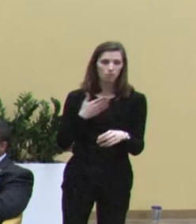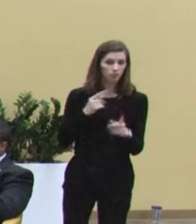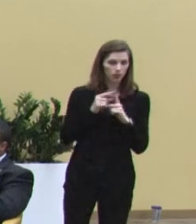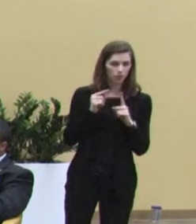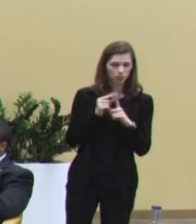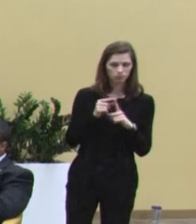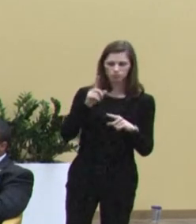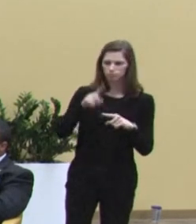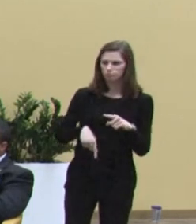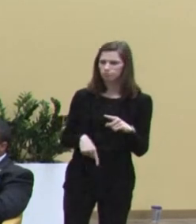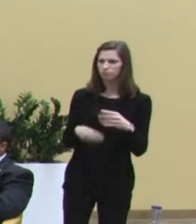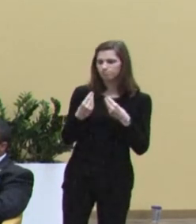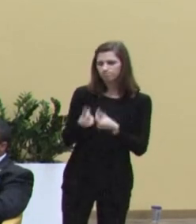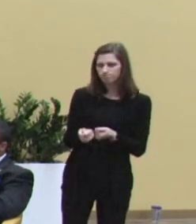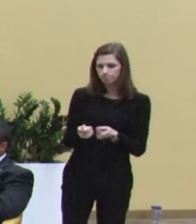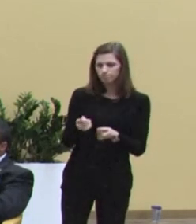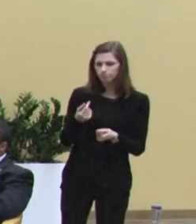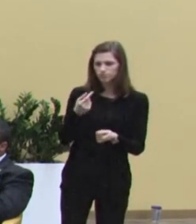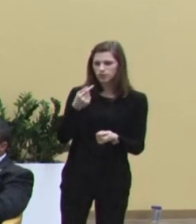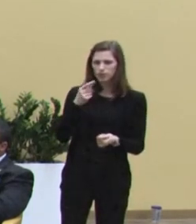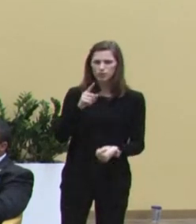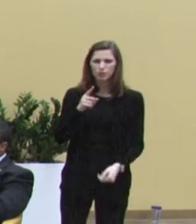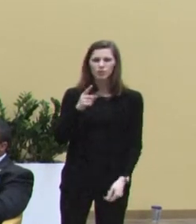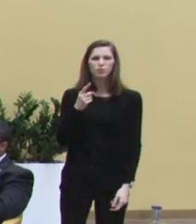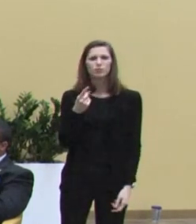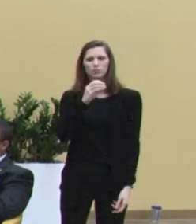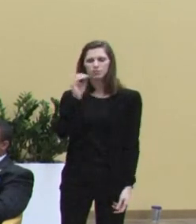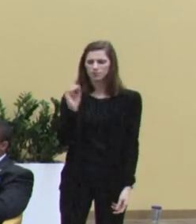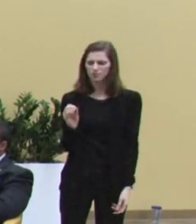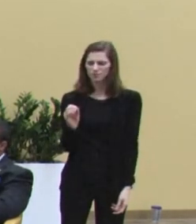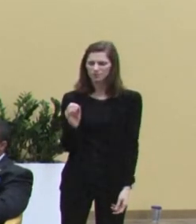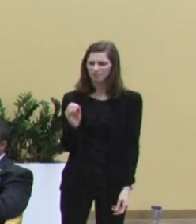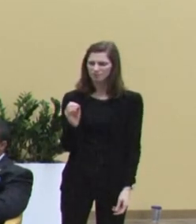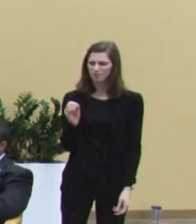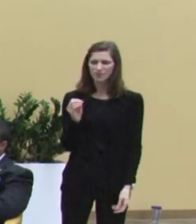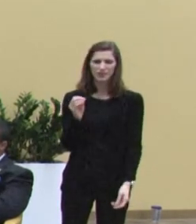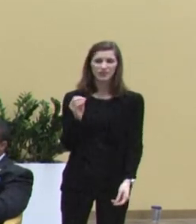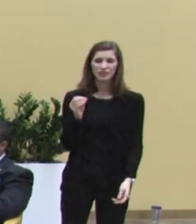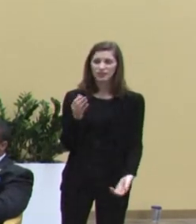spend 1% unless you're trying to spend 1%.